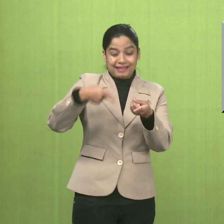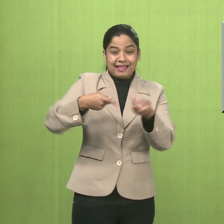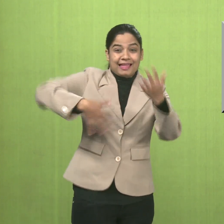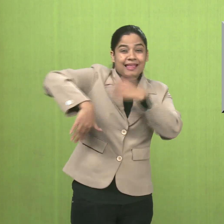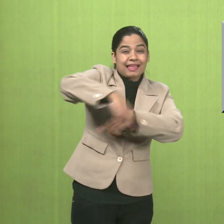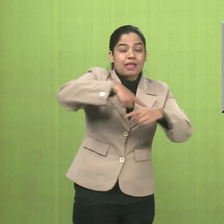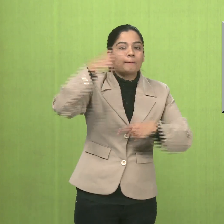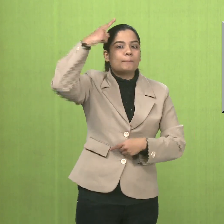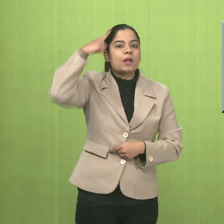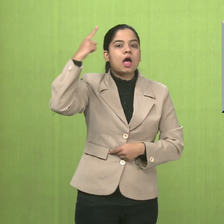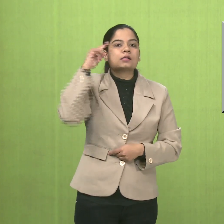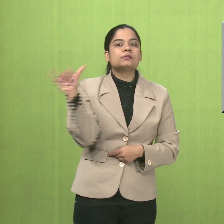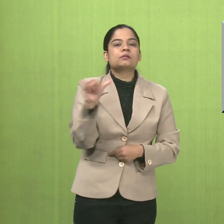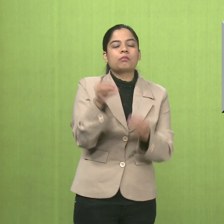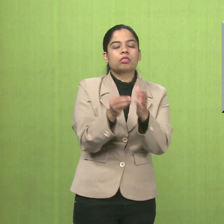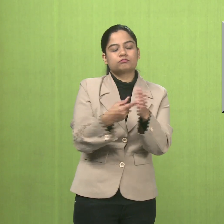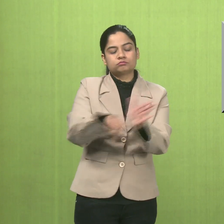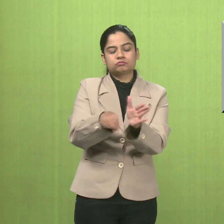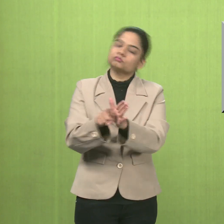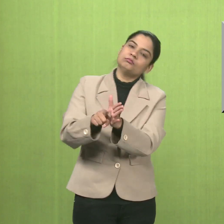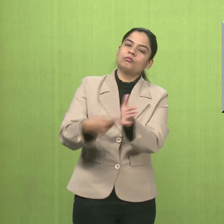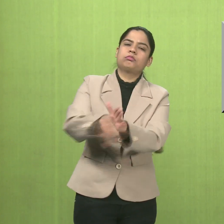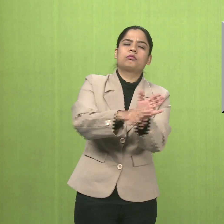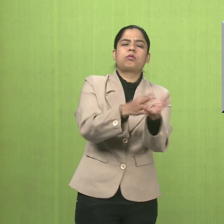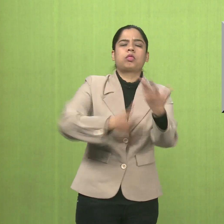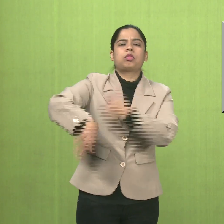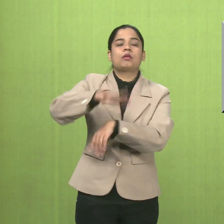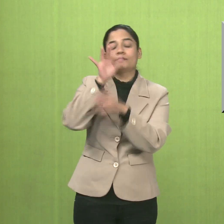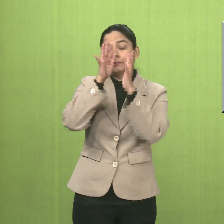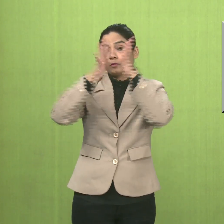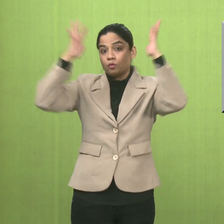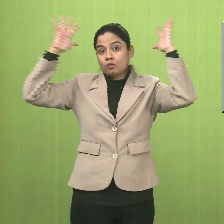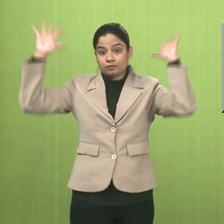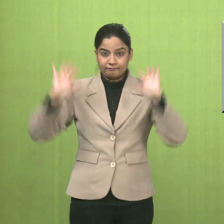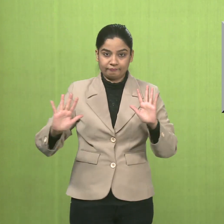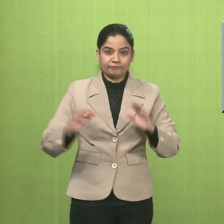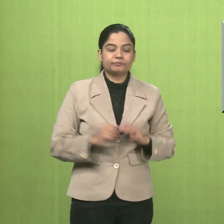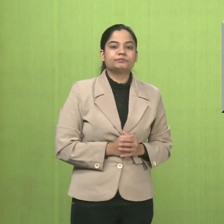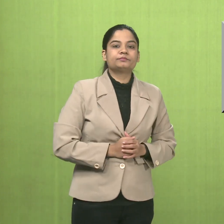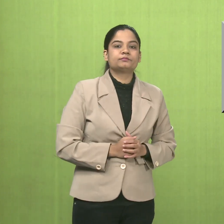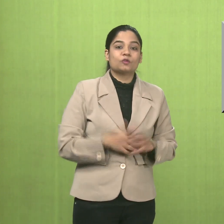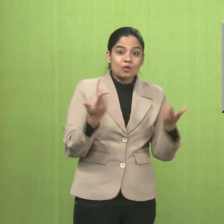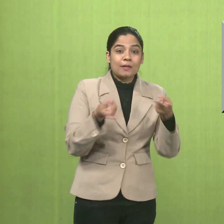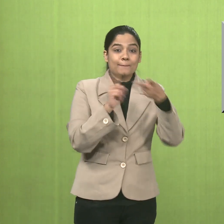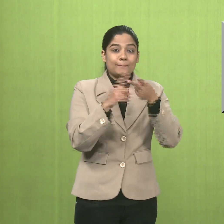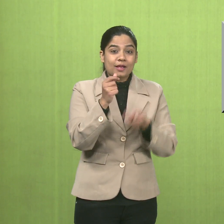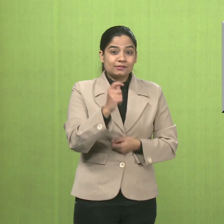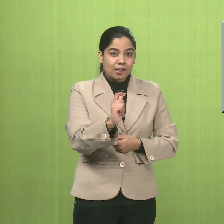Forgery is unlawful, maybe black money or signing false papers, etc. Second